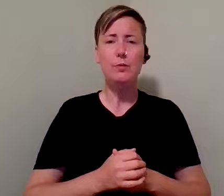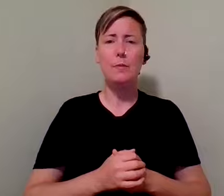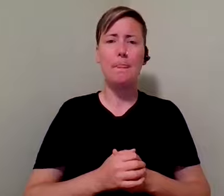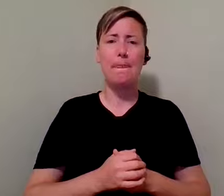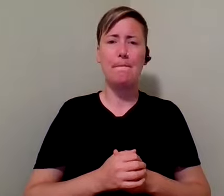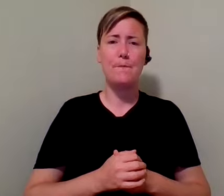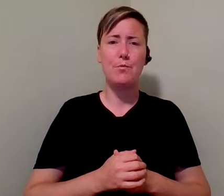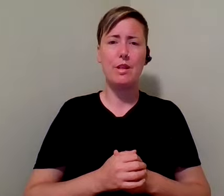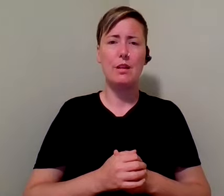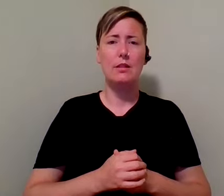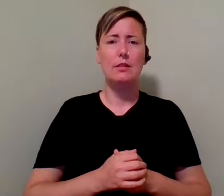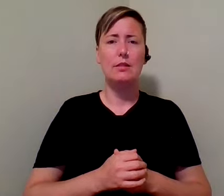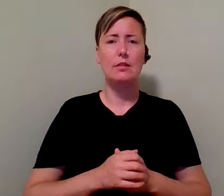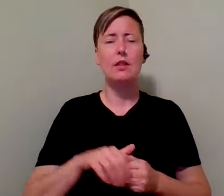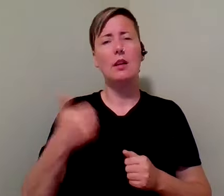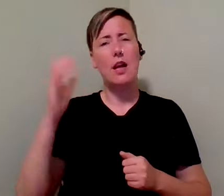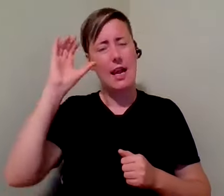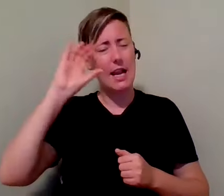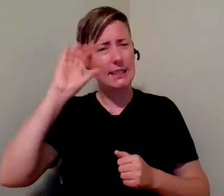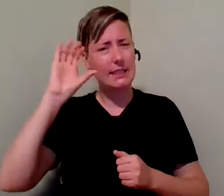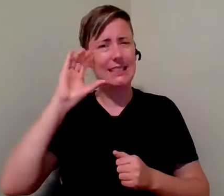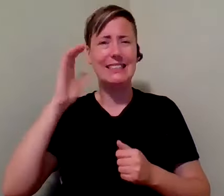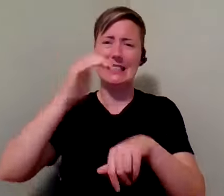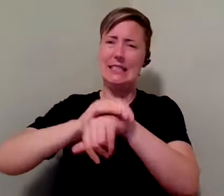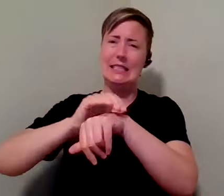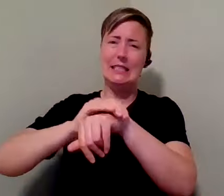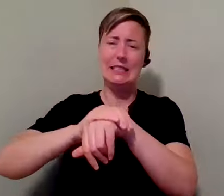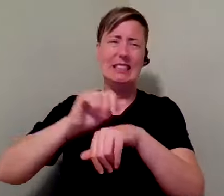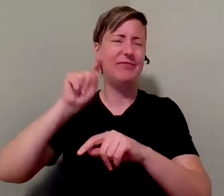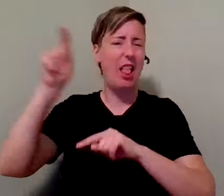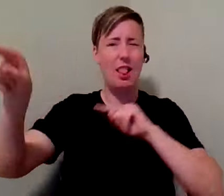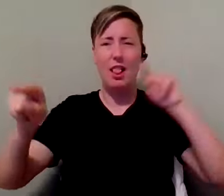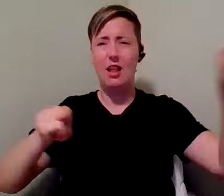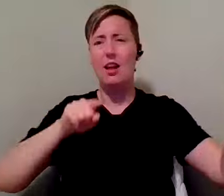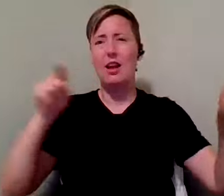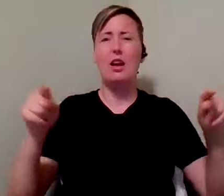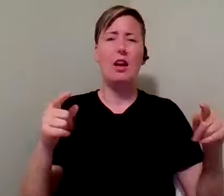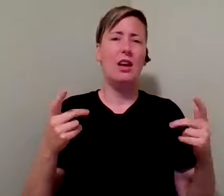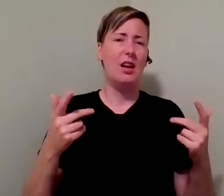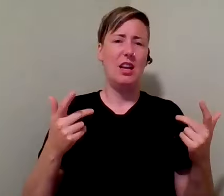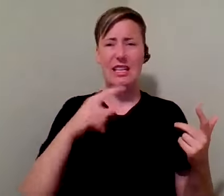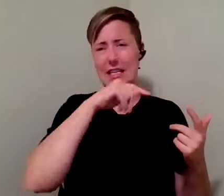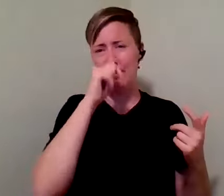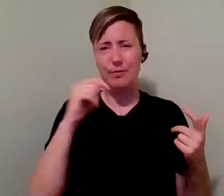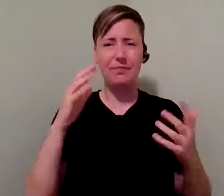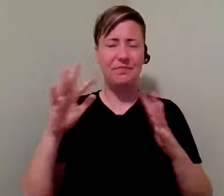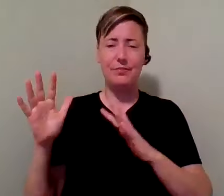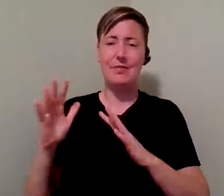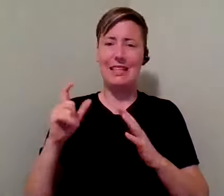my cousin in England, somebody else in Singapore. I'm going to need to save some money to buy a ticket to go and